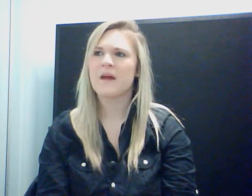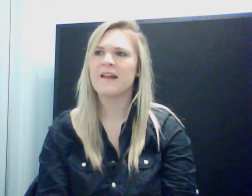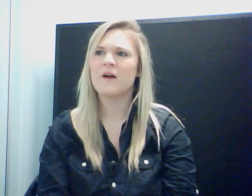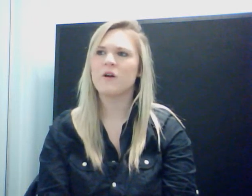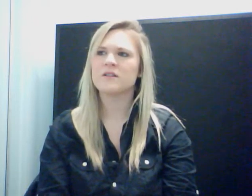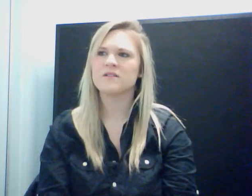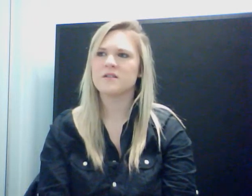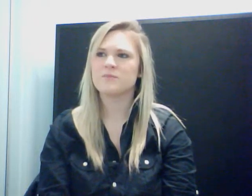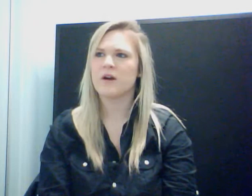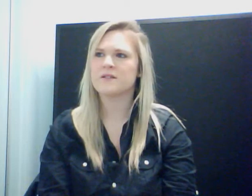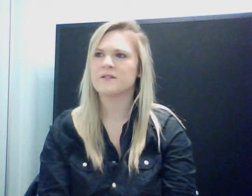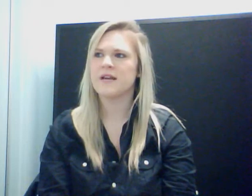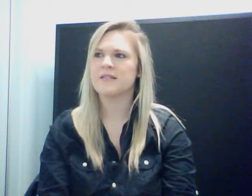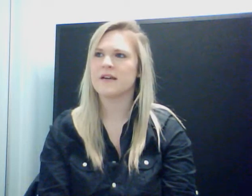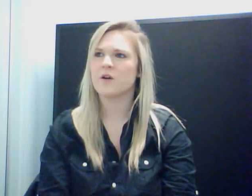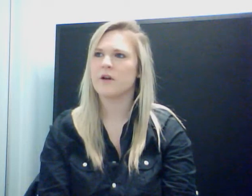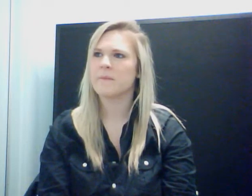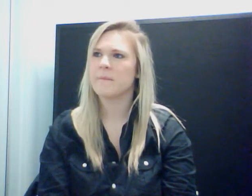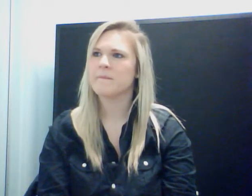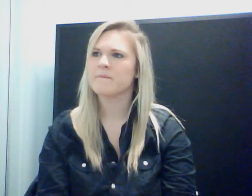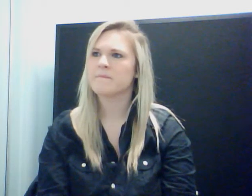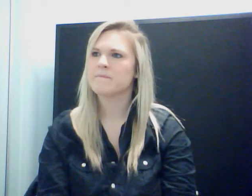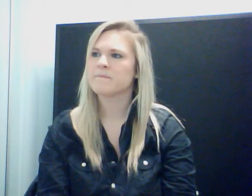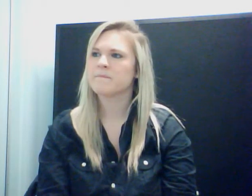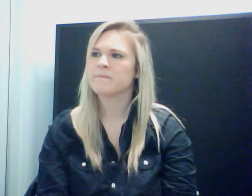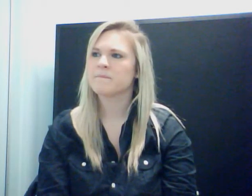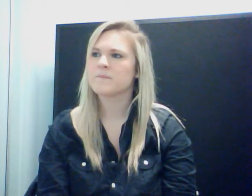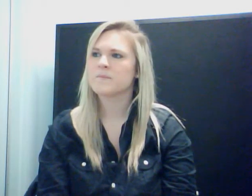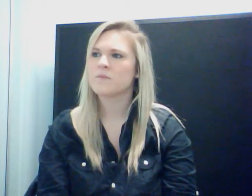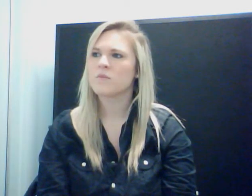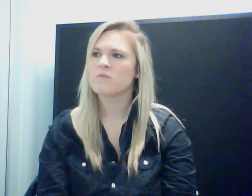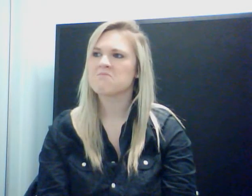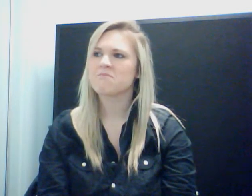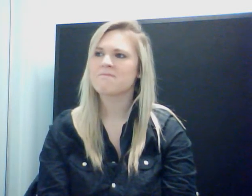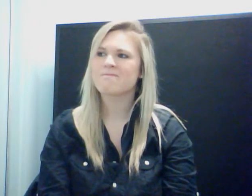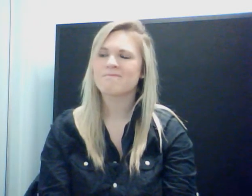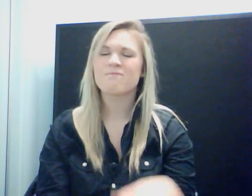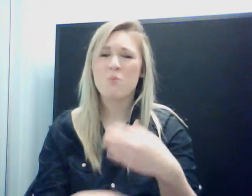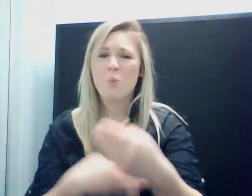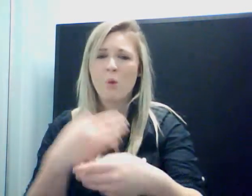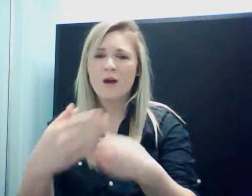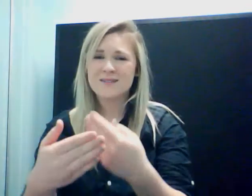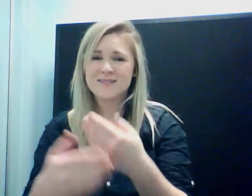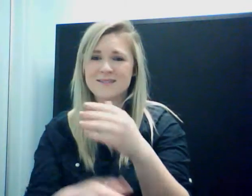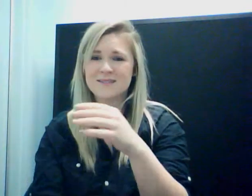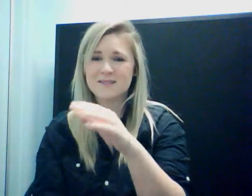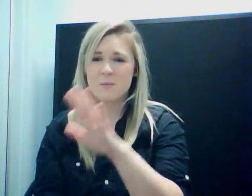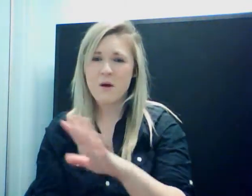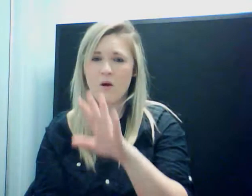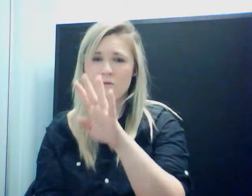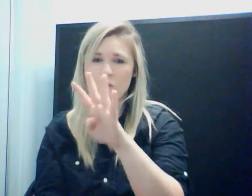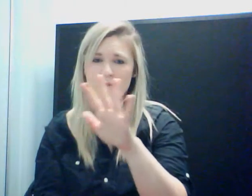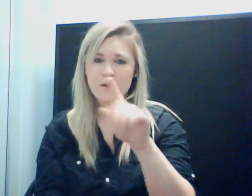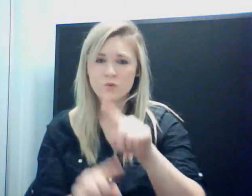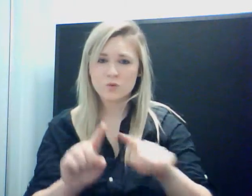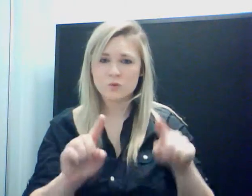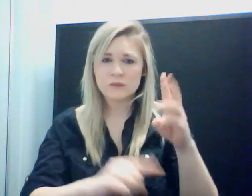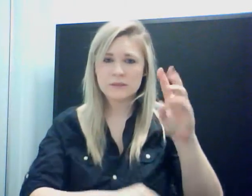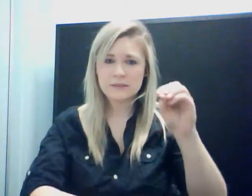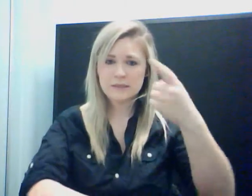And how long does this process take to get going? It takes us someplace between 45 to 60 days to